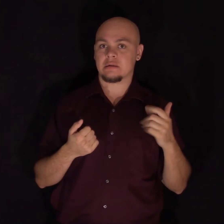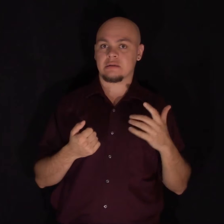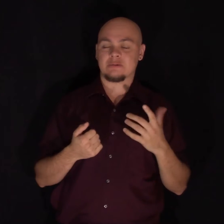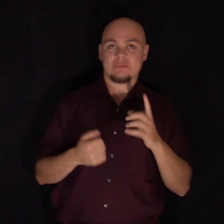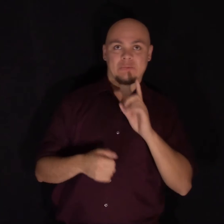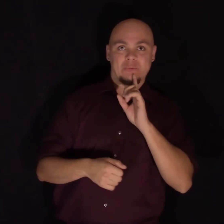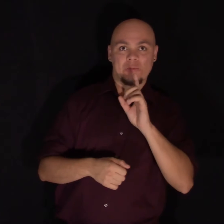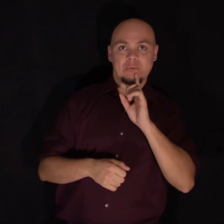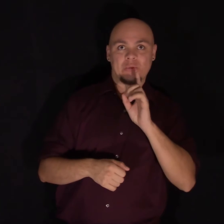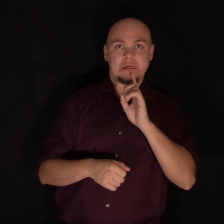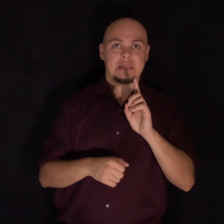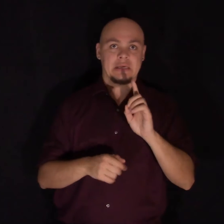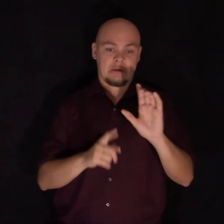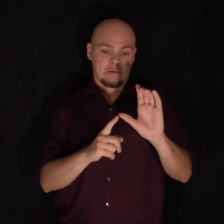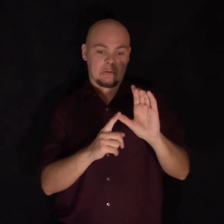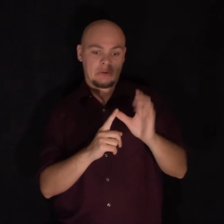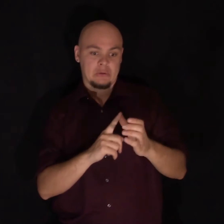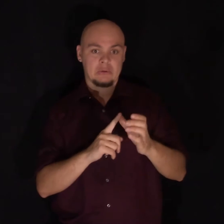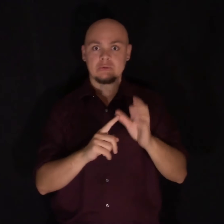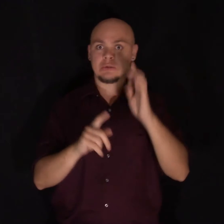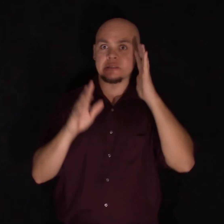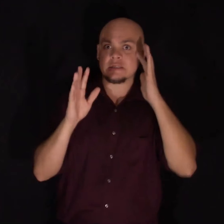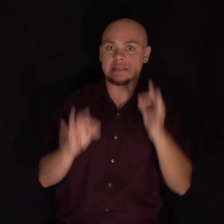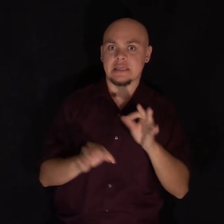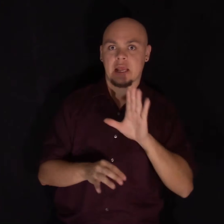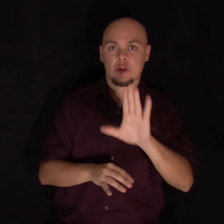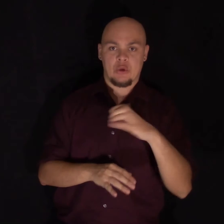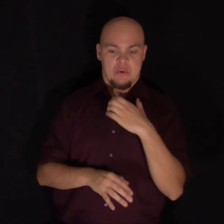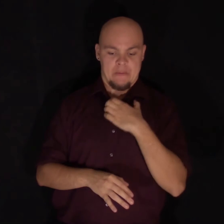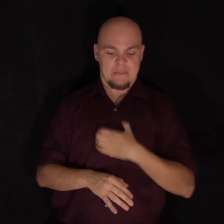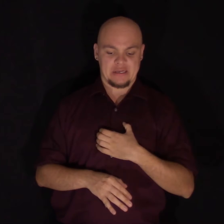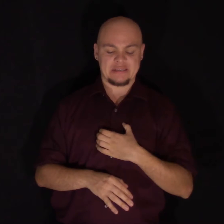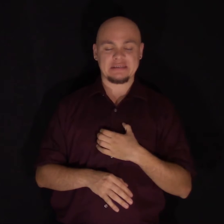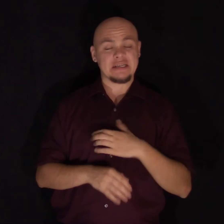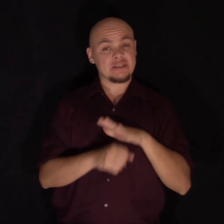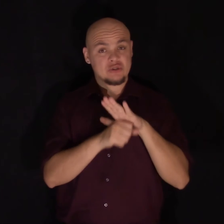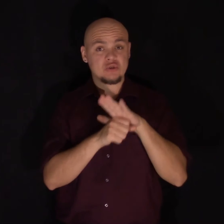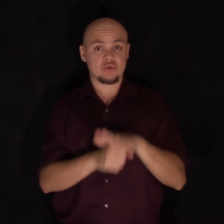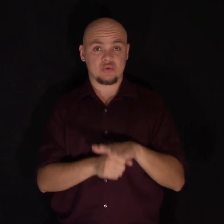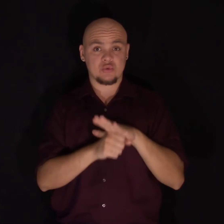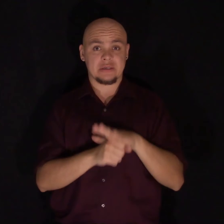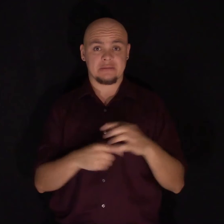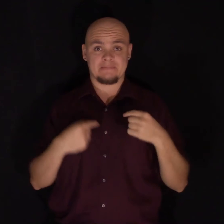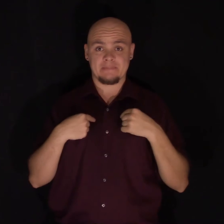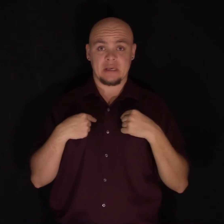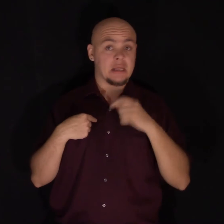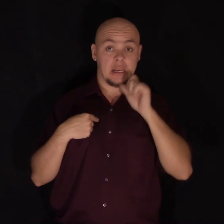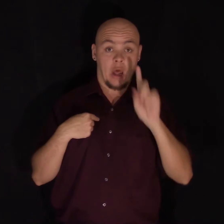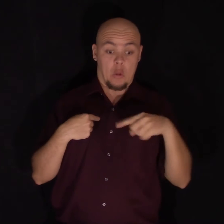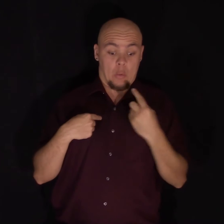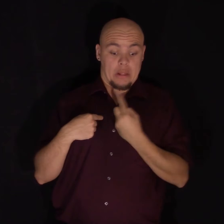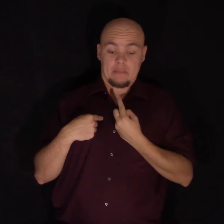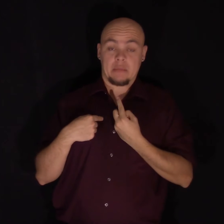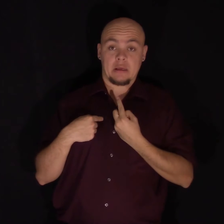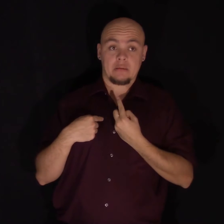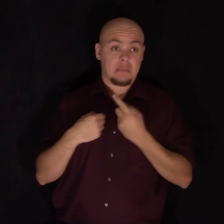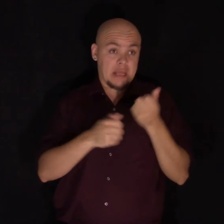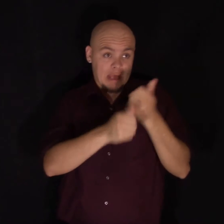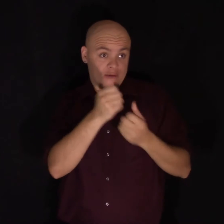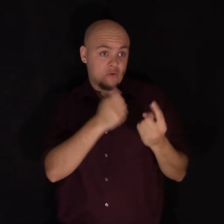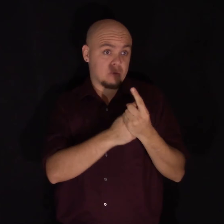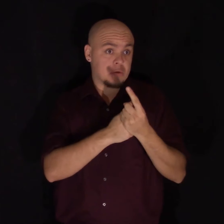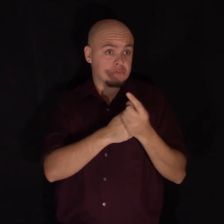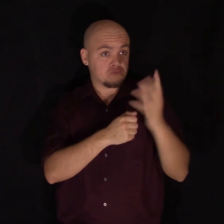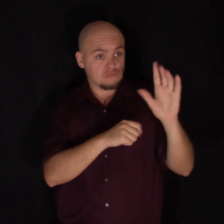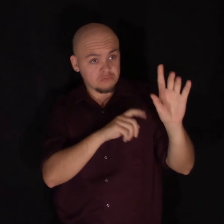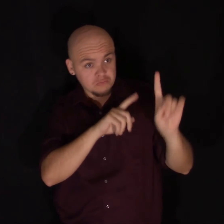really, forceful cultural imperative to choose your passion. It's stressful to me, but it's not just me. It's everyone I talk to agrees with me. The